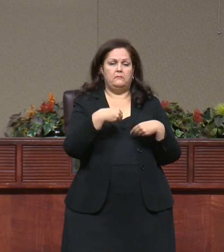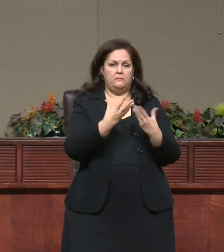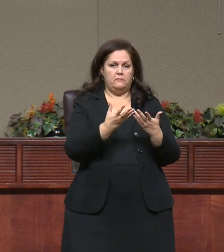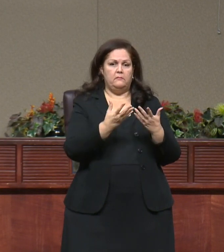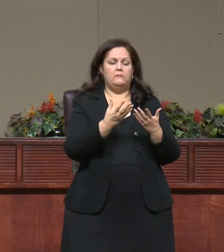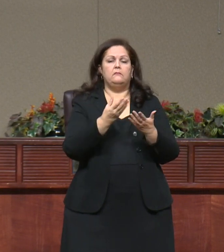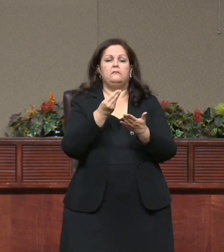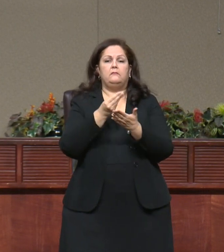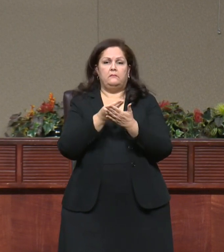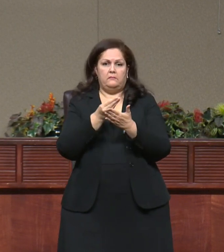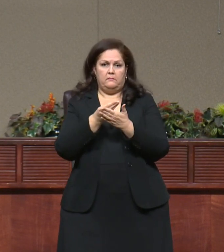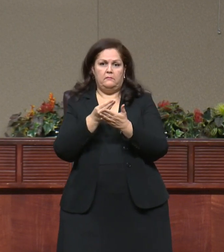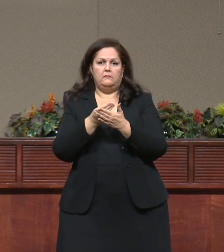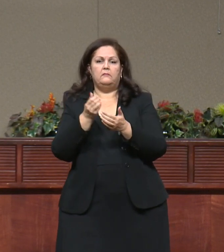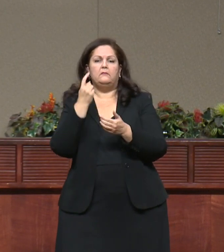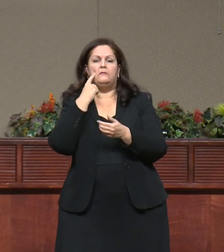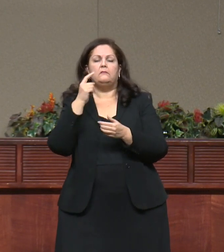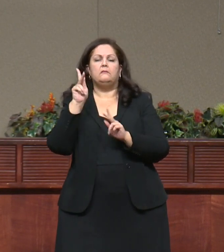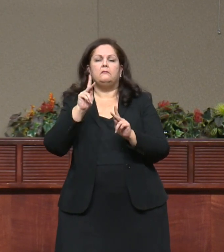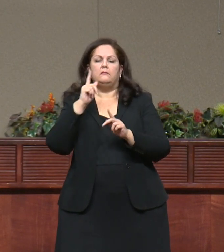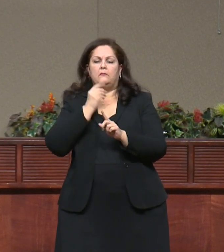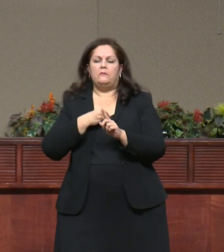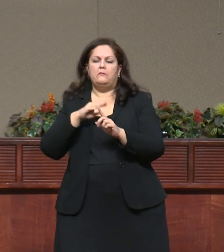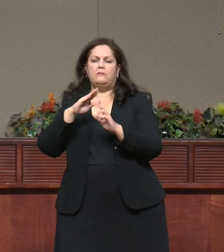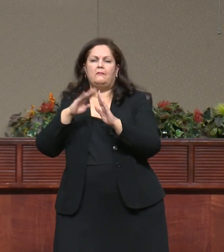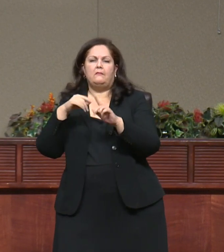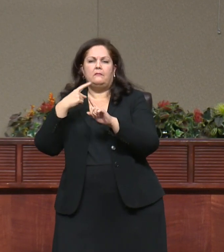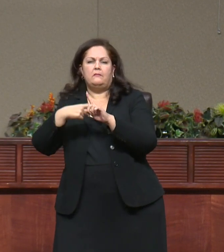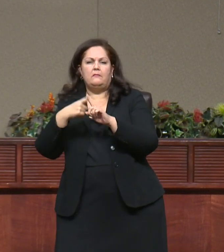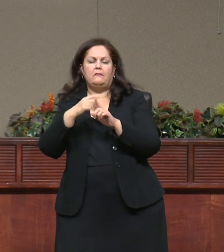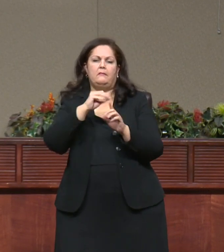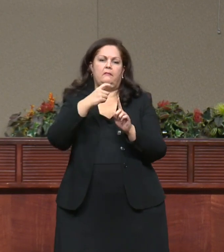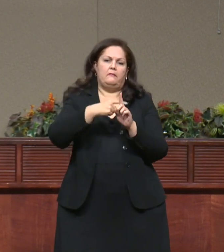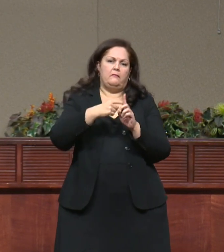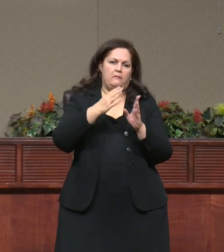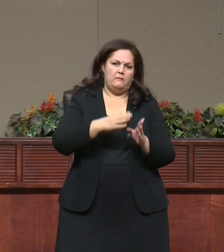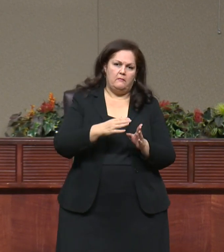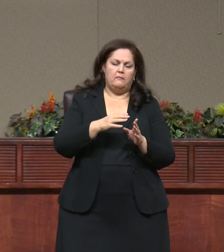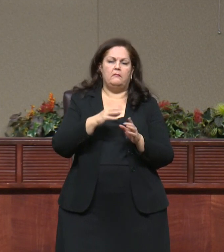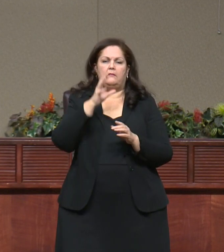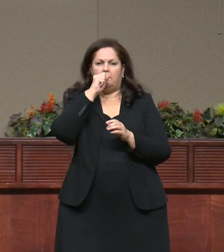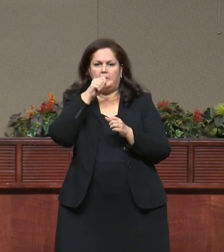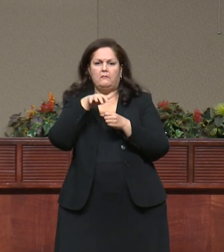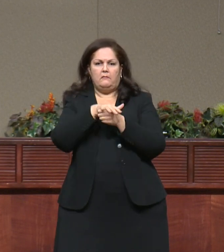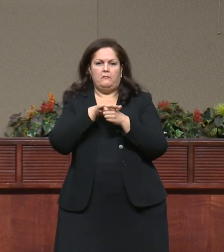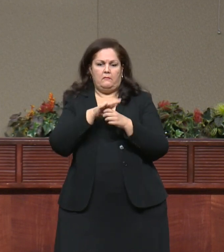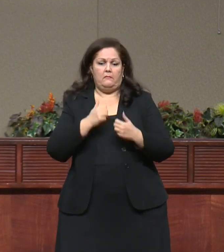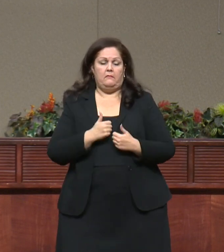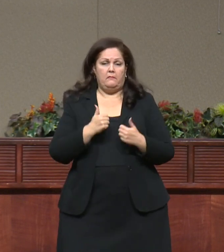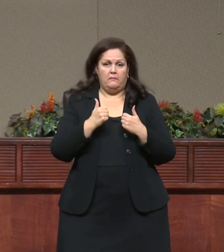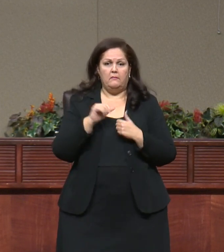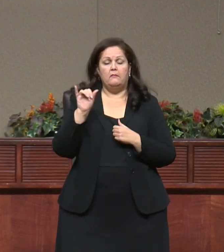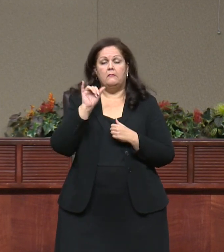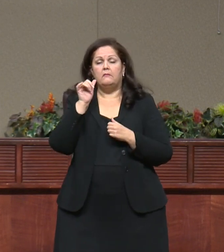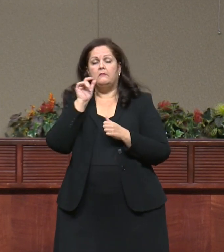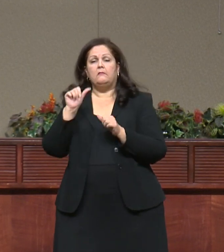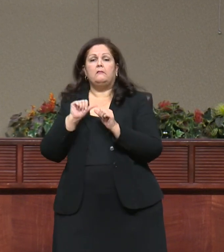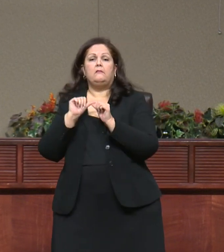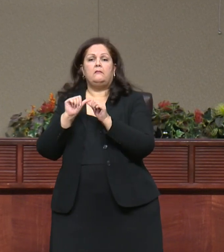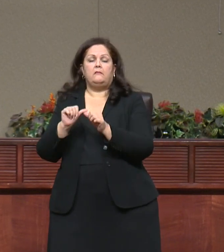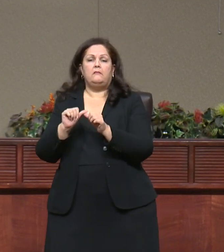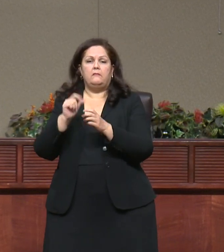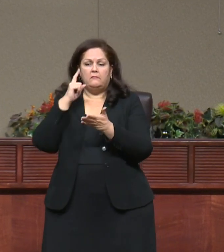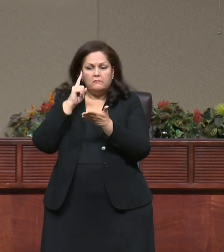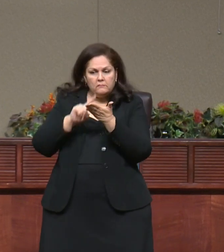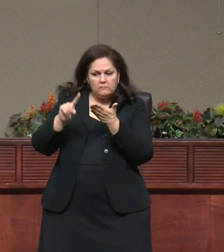financial relief to landlords and tenants and to residents of Orange County. And we will also continue to